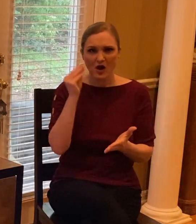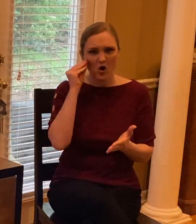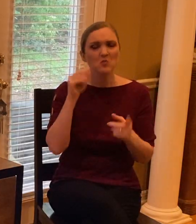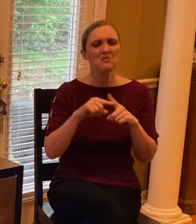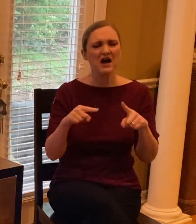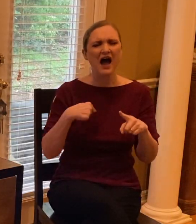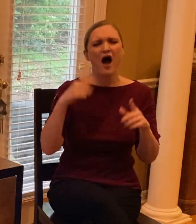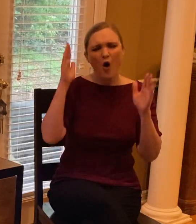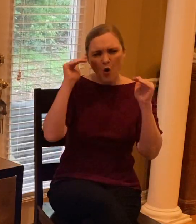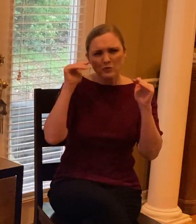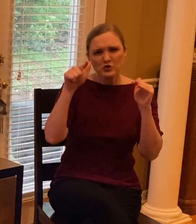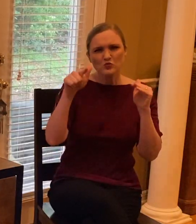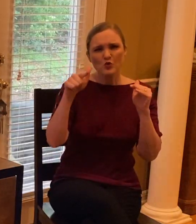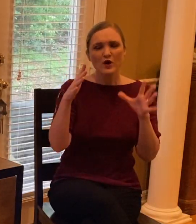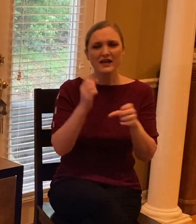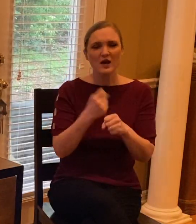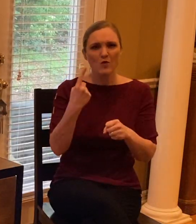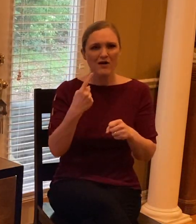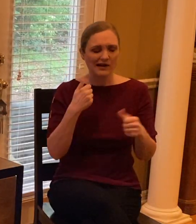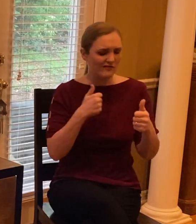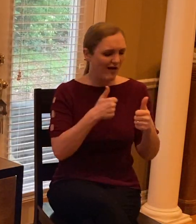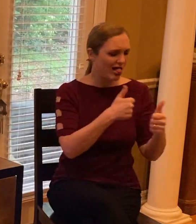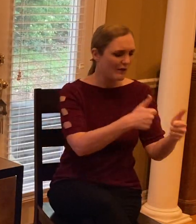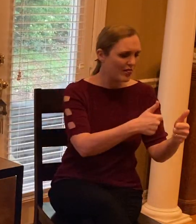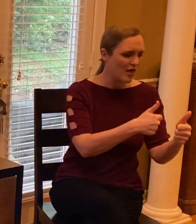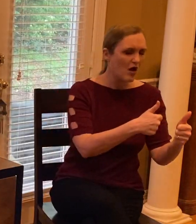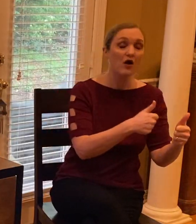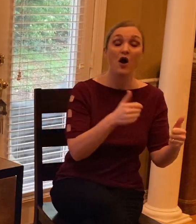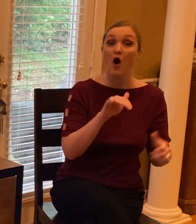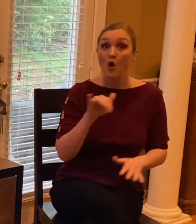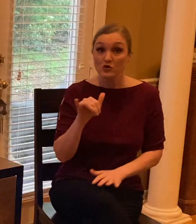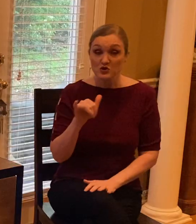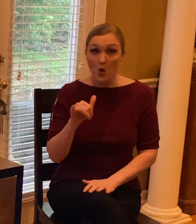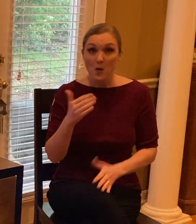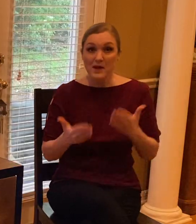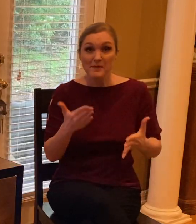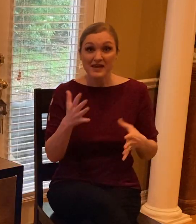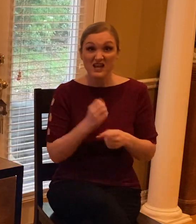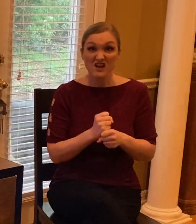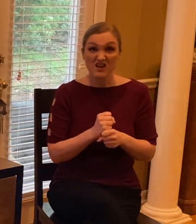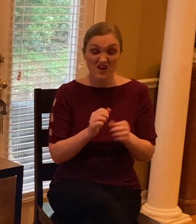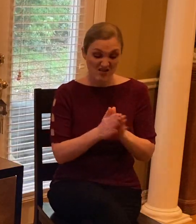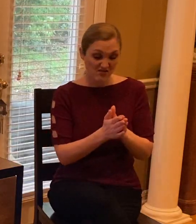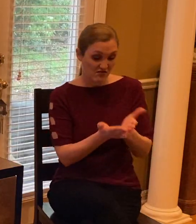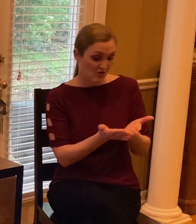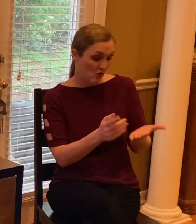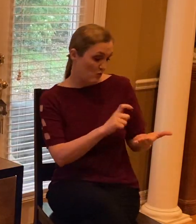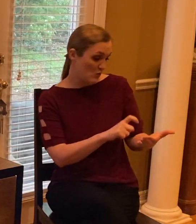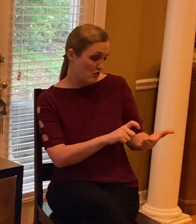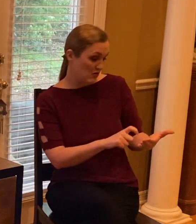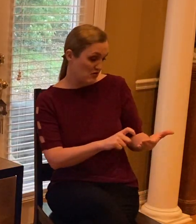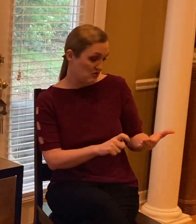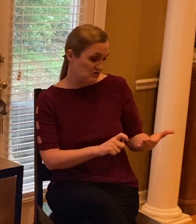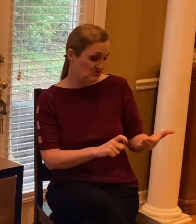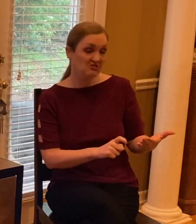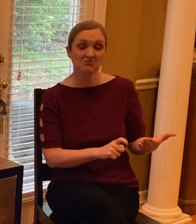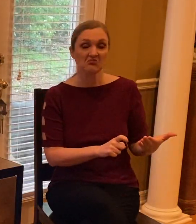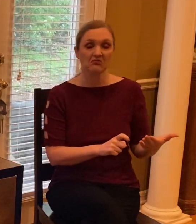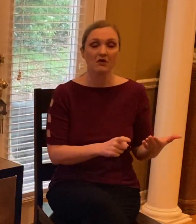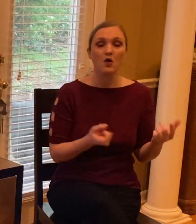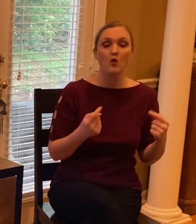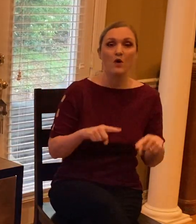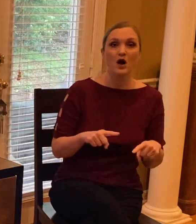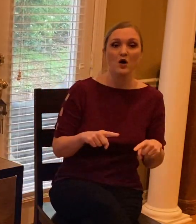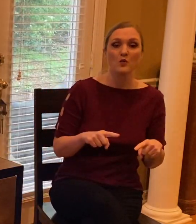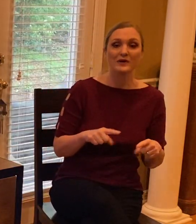grab a Bible and follow along in the lesson. Also, maybe grab a notebook, something to take some notes in as we go through this lesson